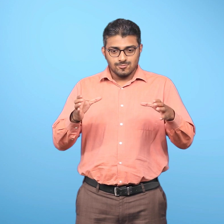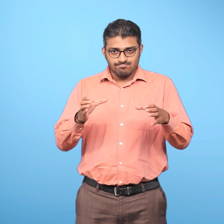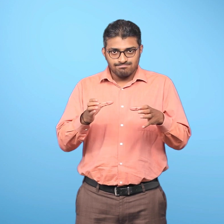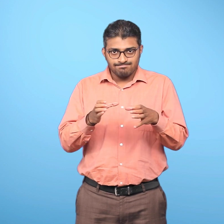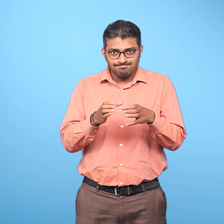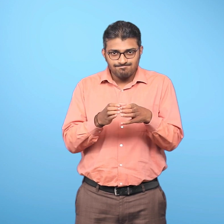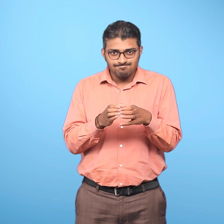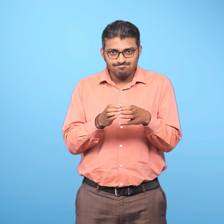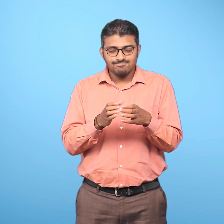contraction,